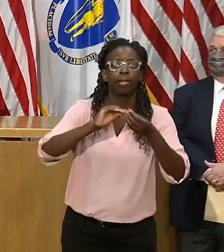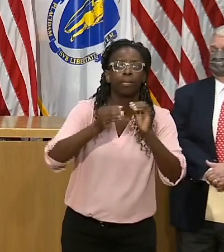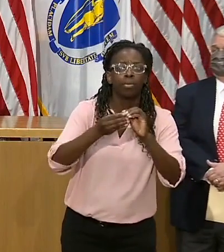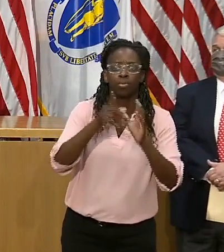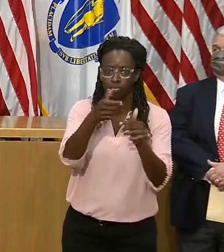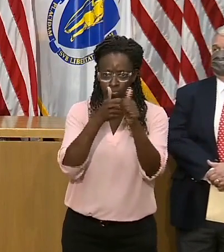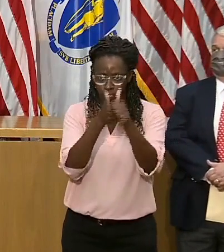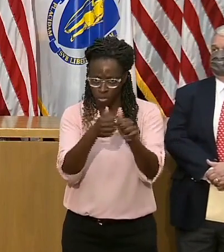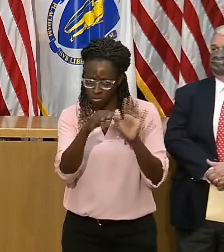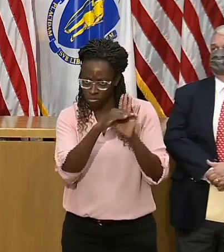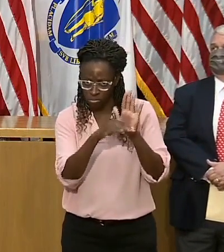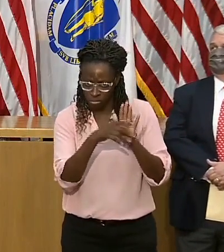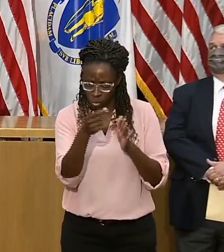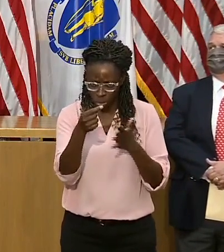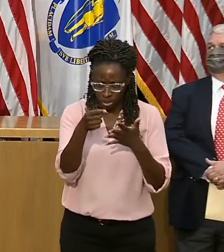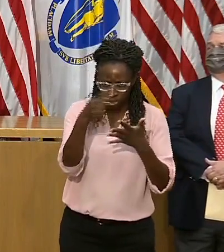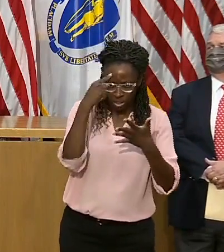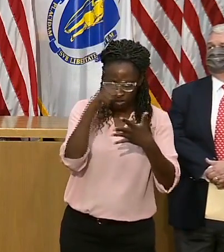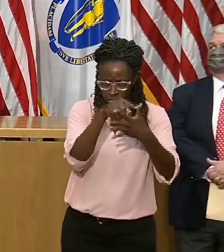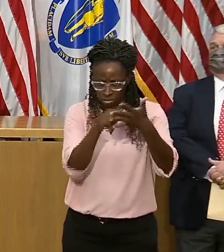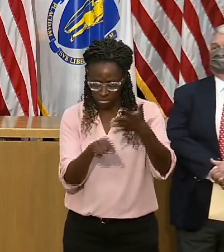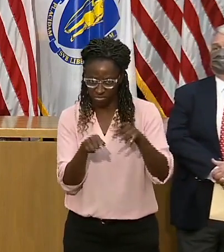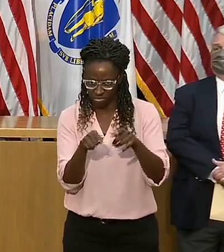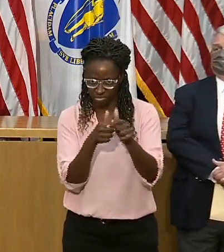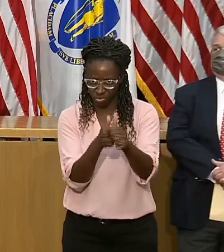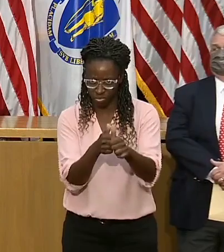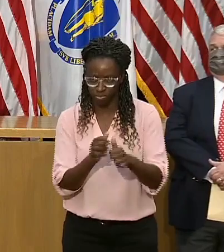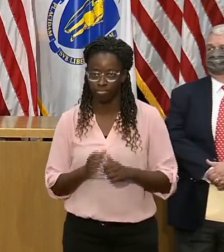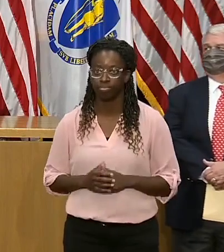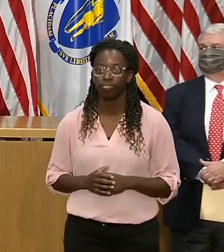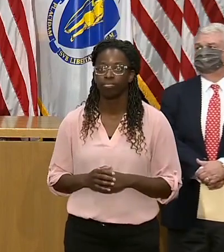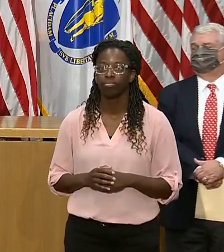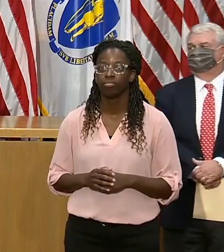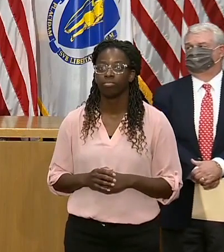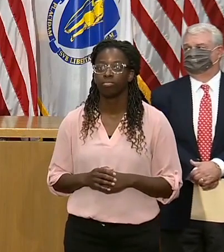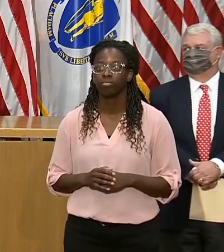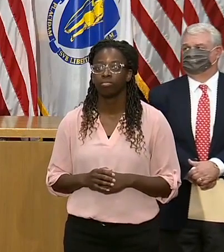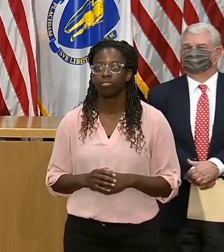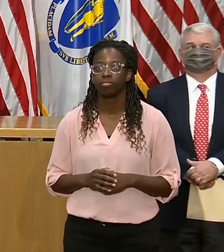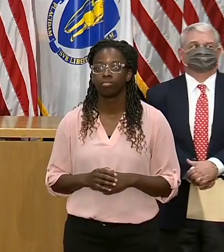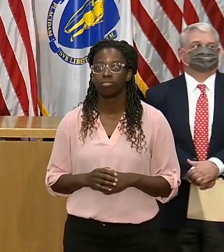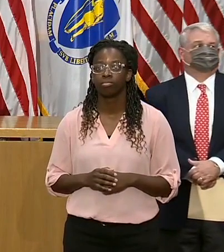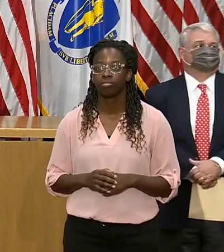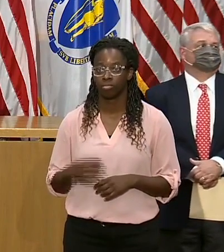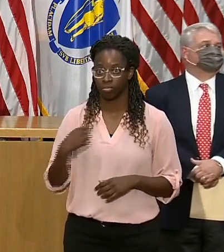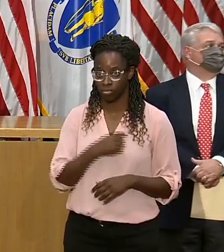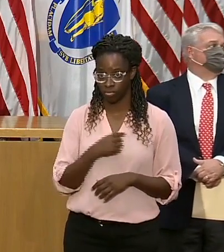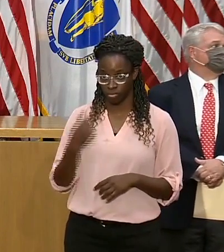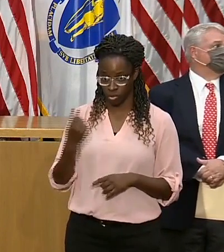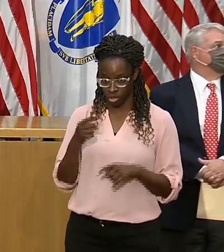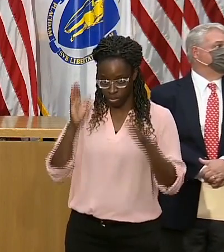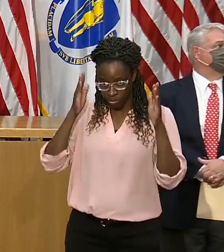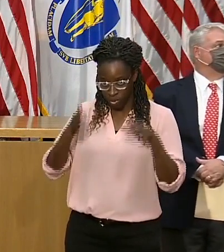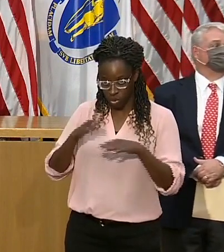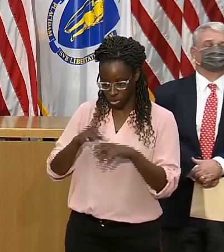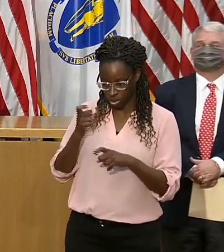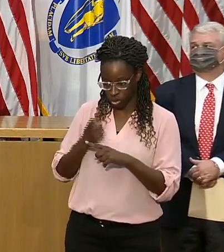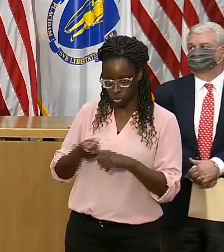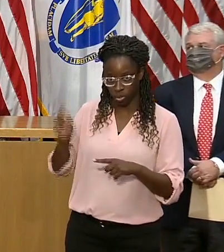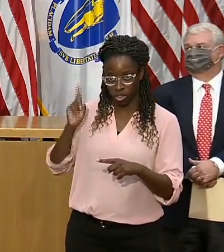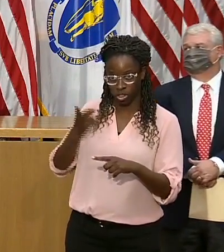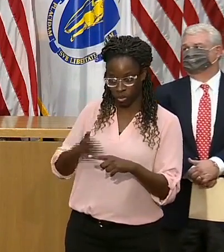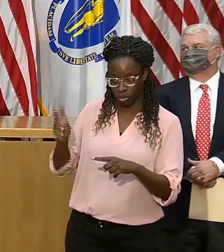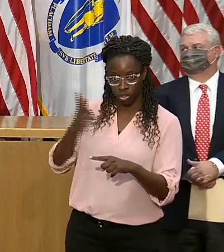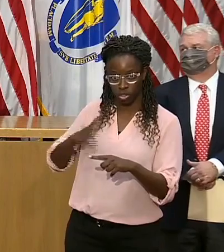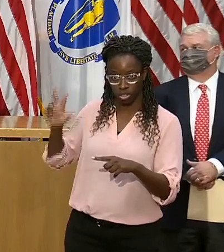3 weeks worth of reports, 4 weeks worth of data, right? Goal number one. Goal number two is if you go red because